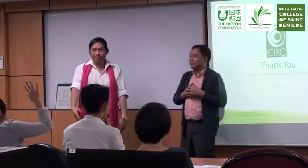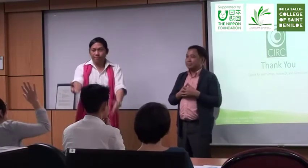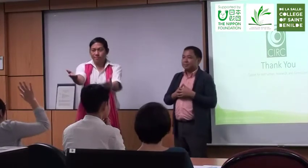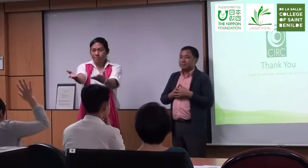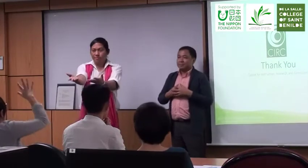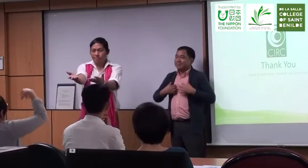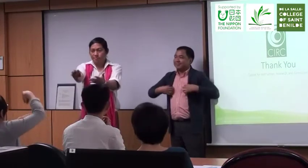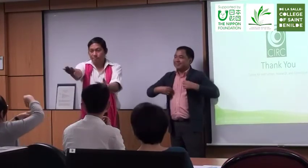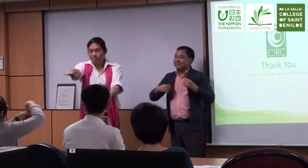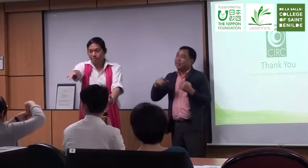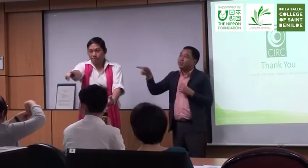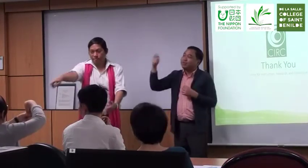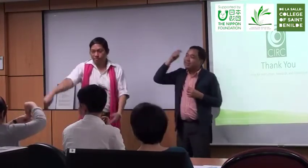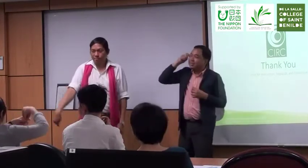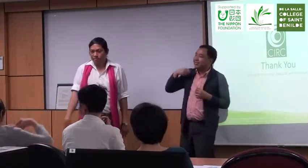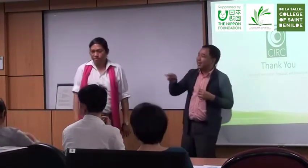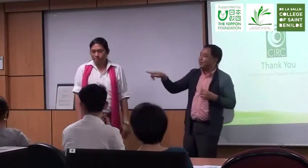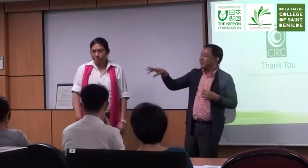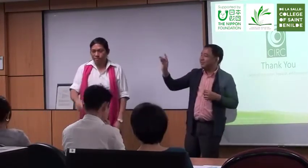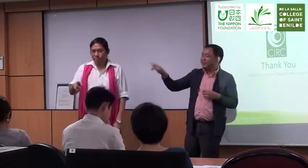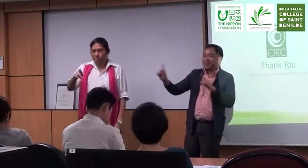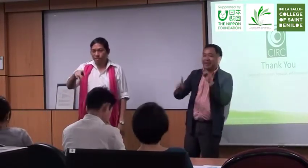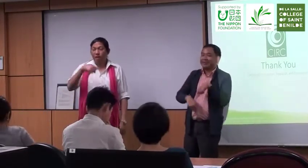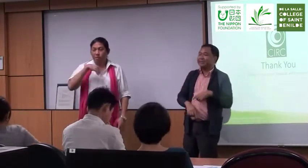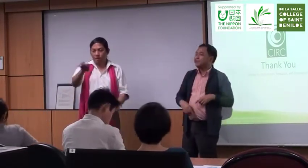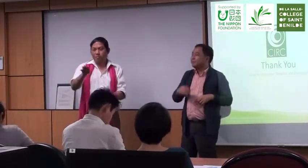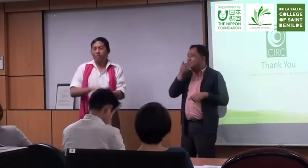Just stay down will answer.